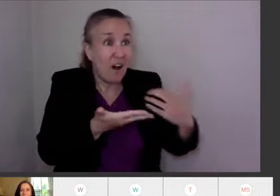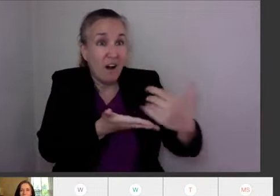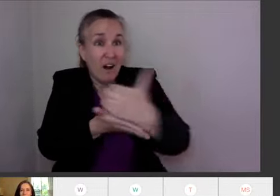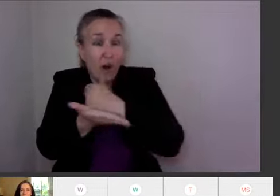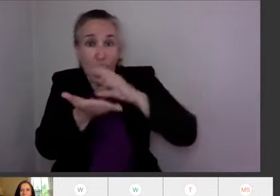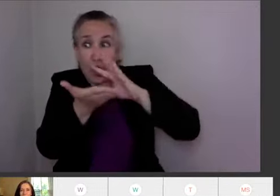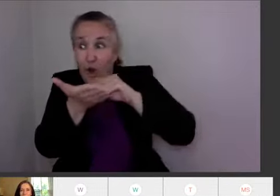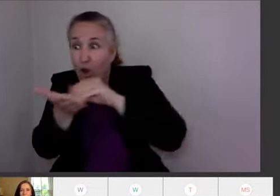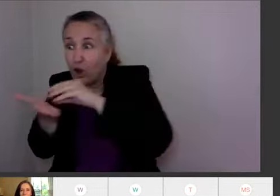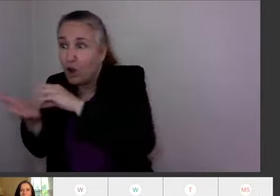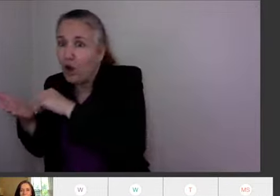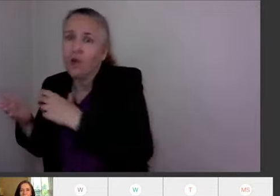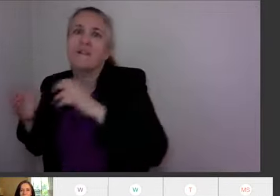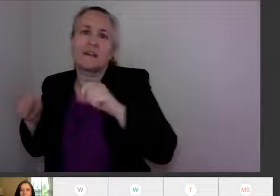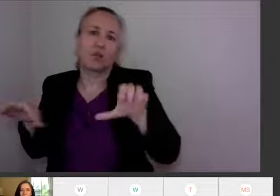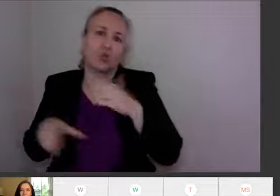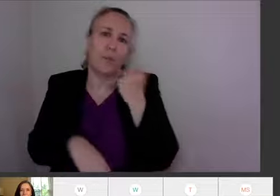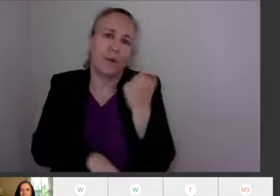A few more questions.